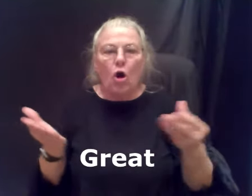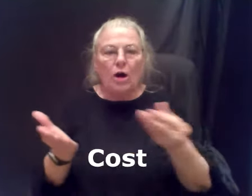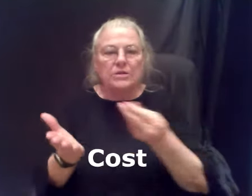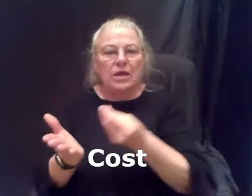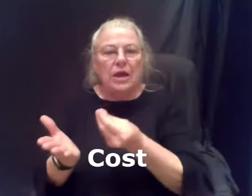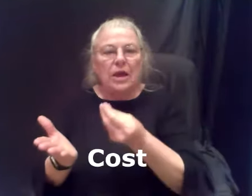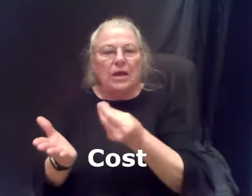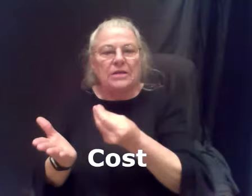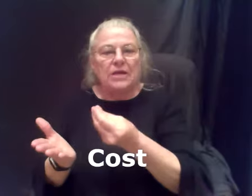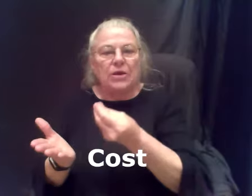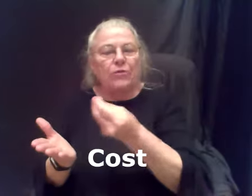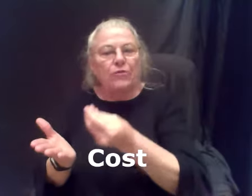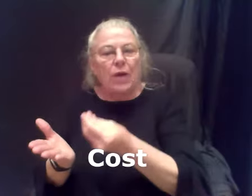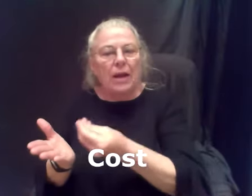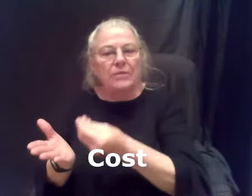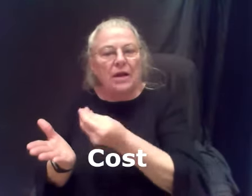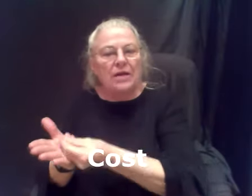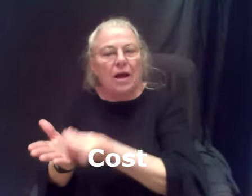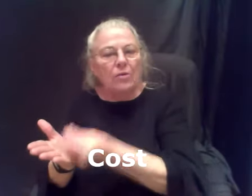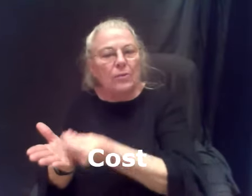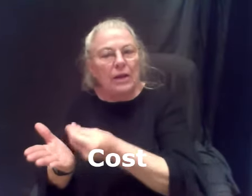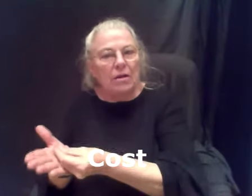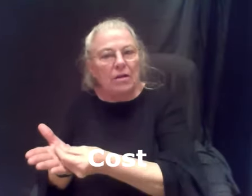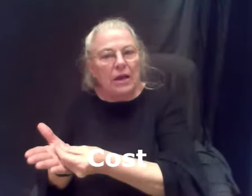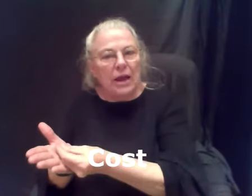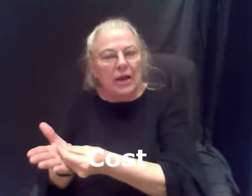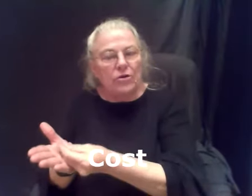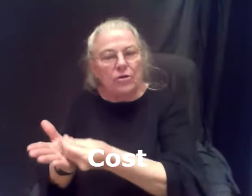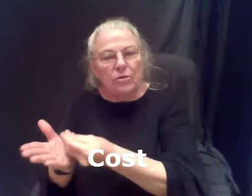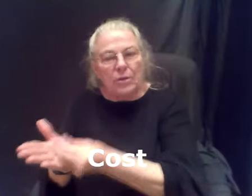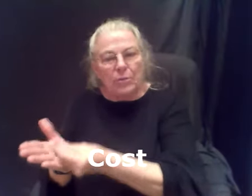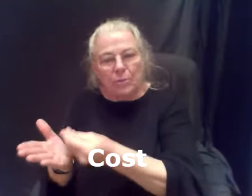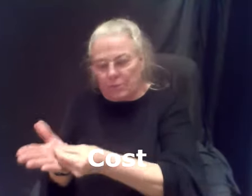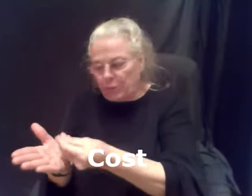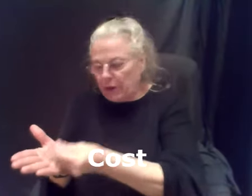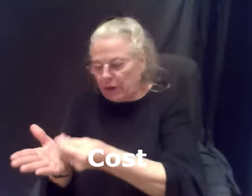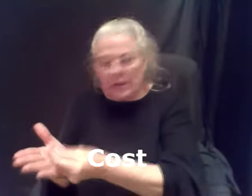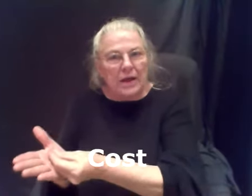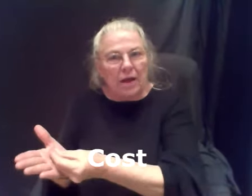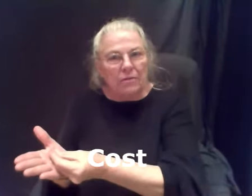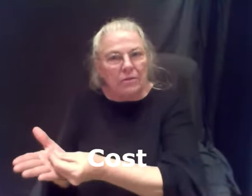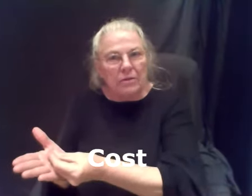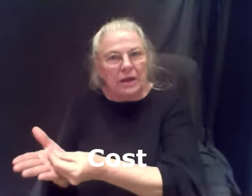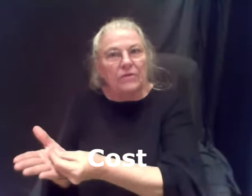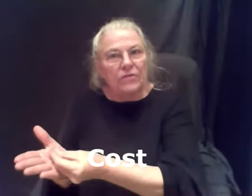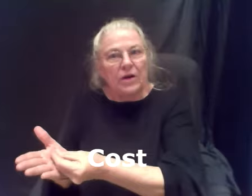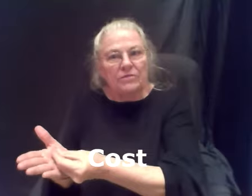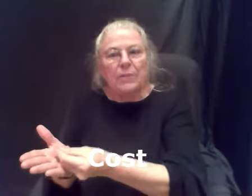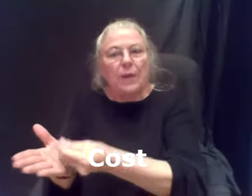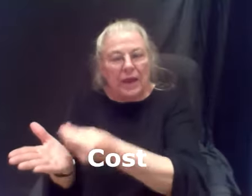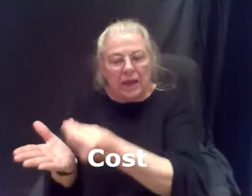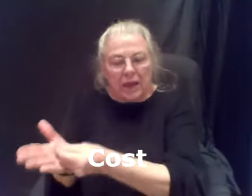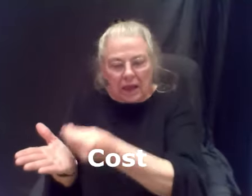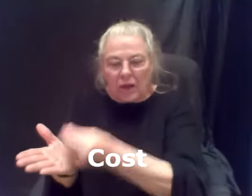Cost. It's like you've grabbed a dollar bill and you're putting it down in front of somebody. What's